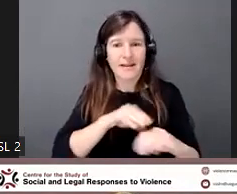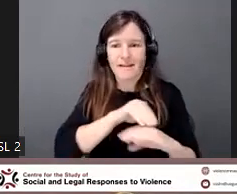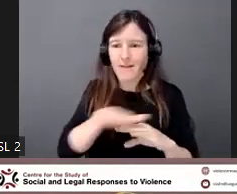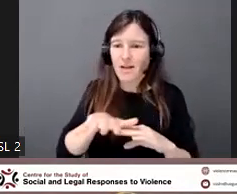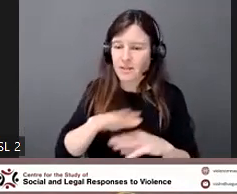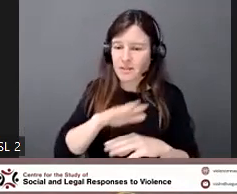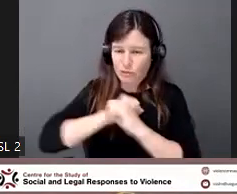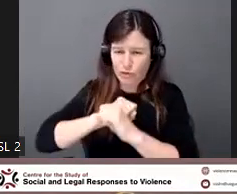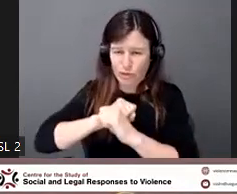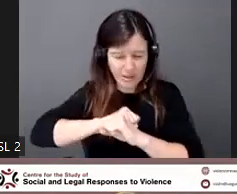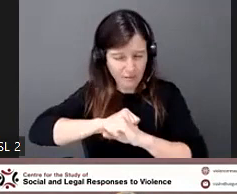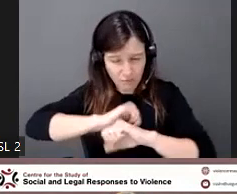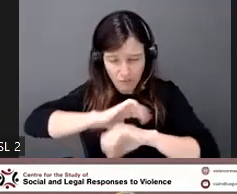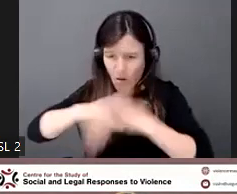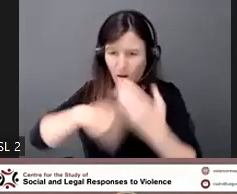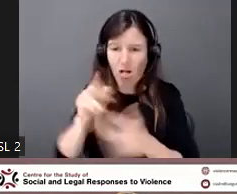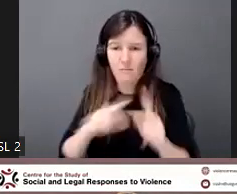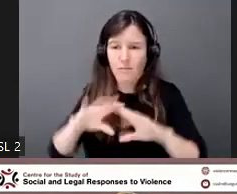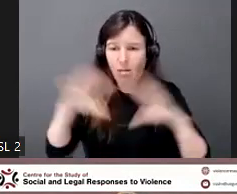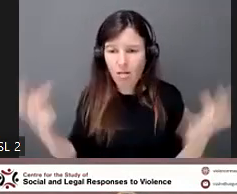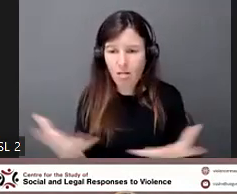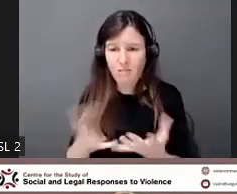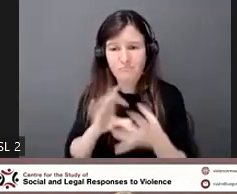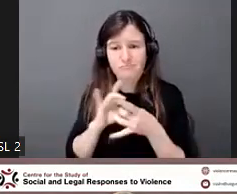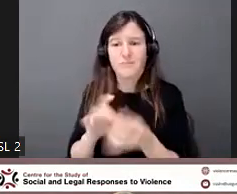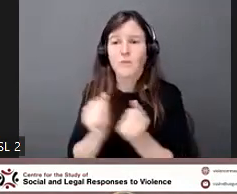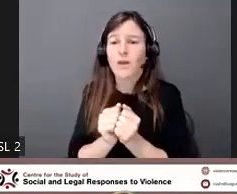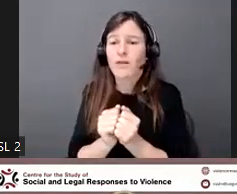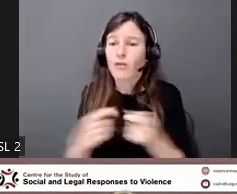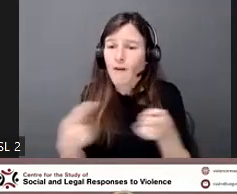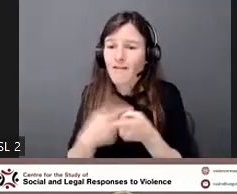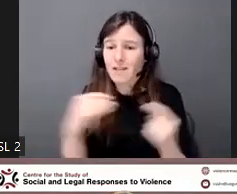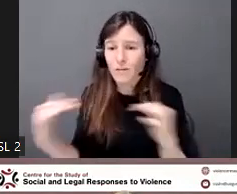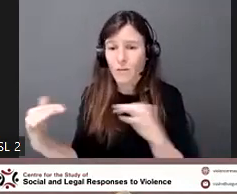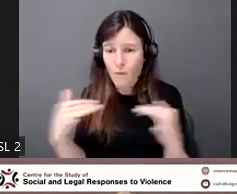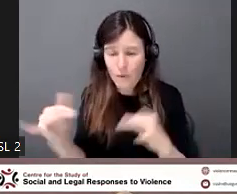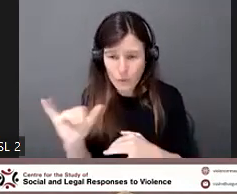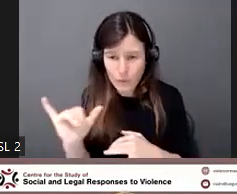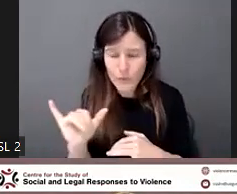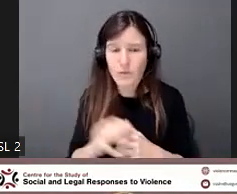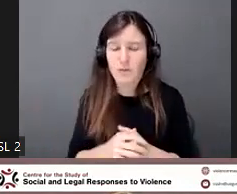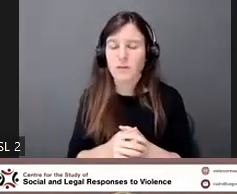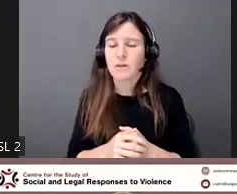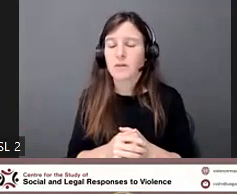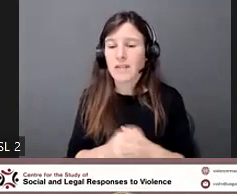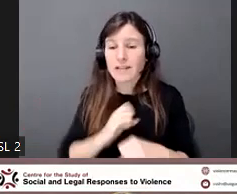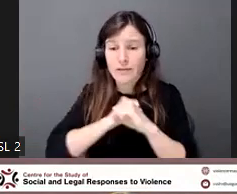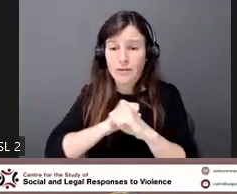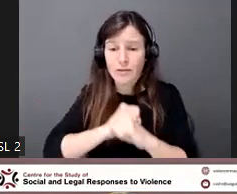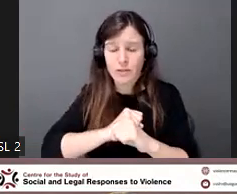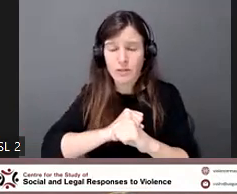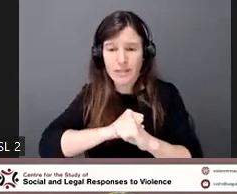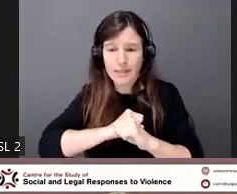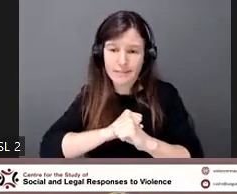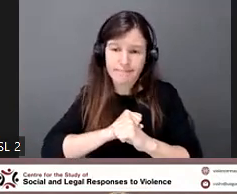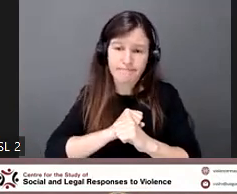as it pertains to conflict and war, which is an argument particularly relevant in our world today. And the security of women requires